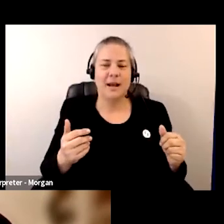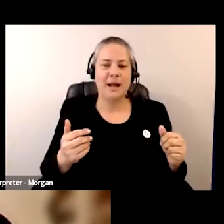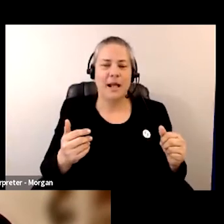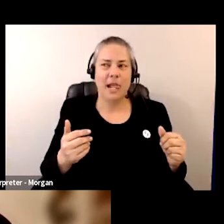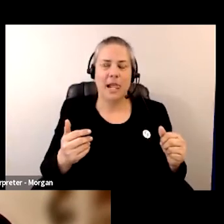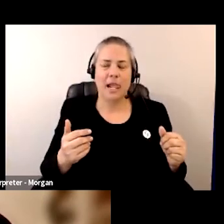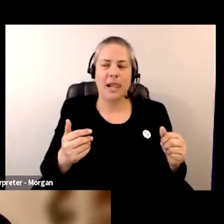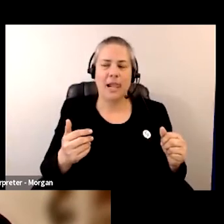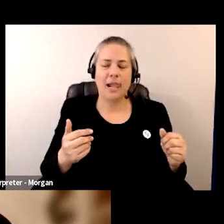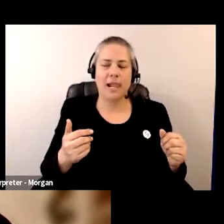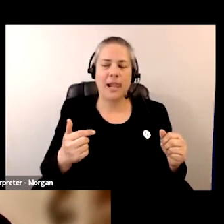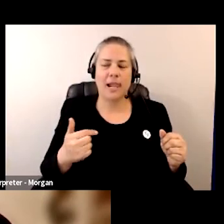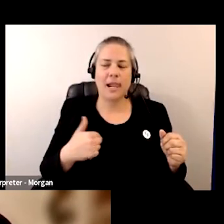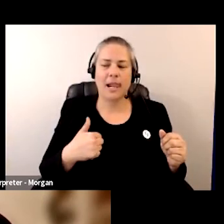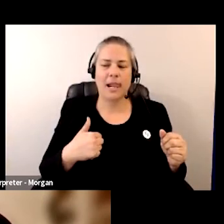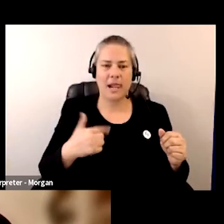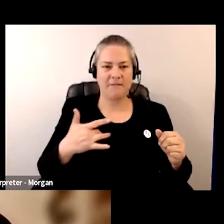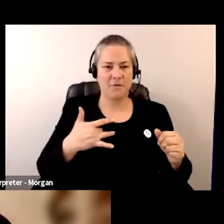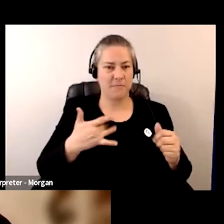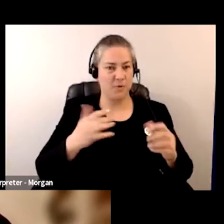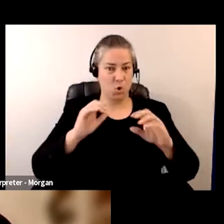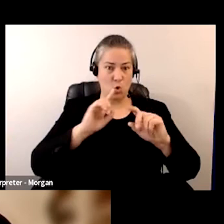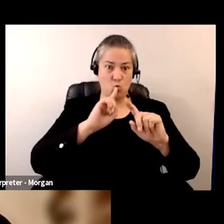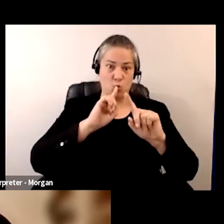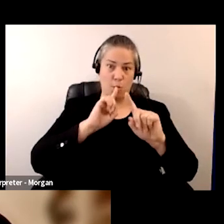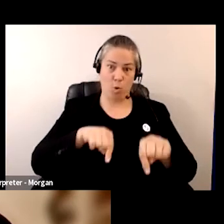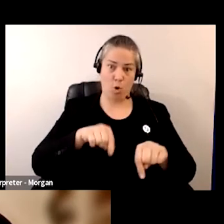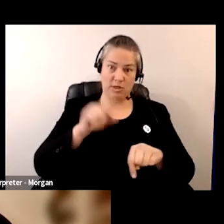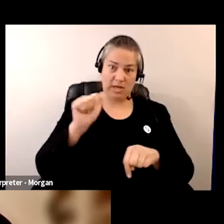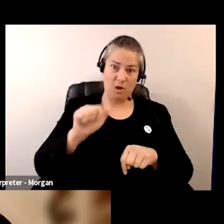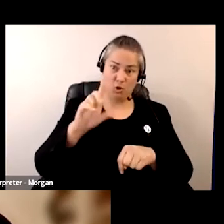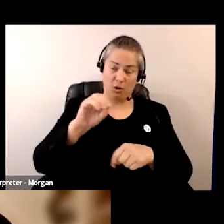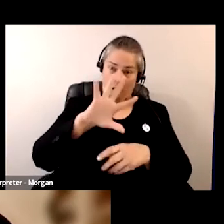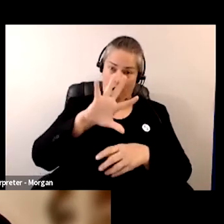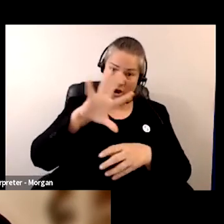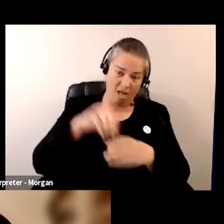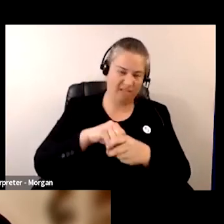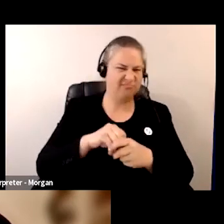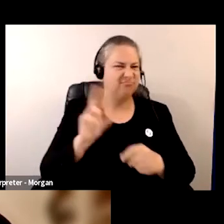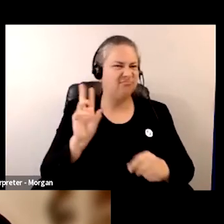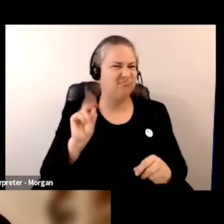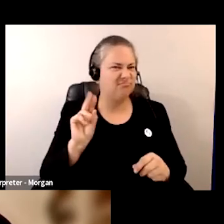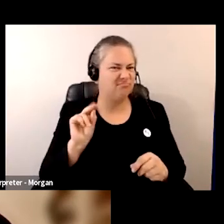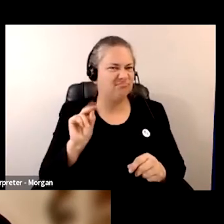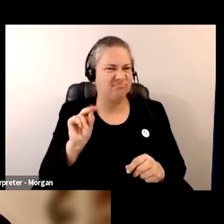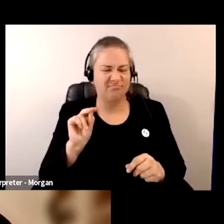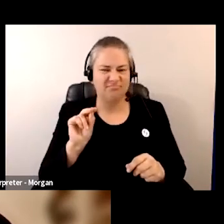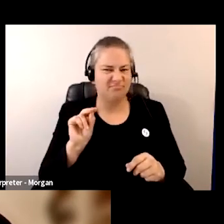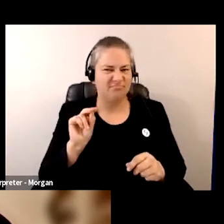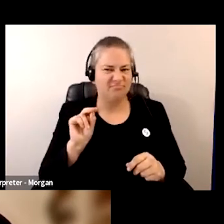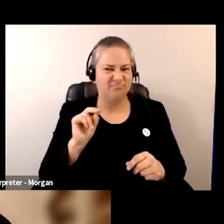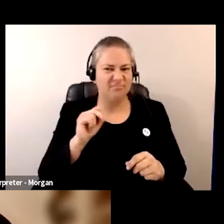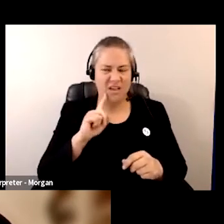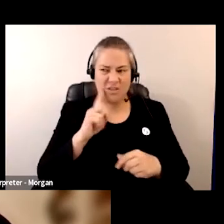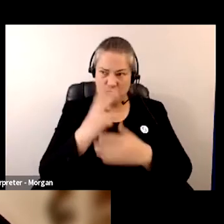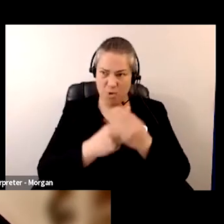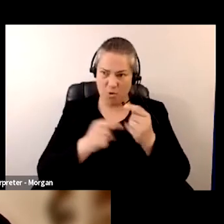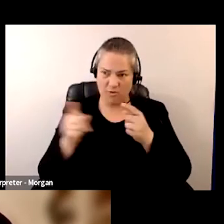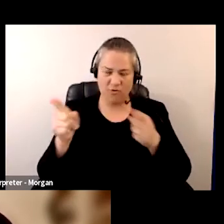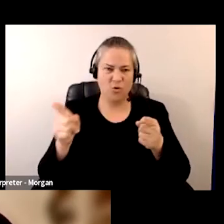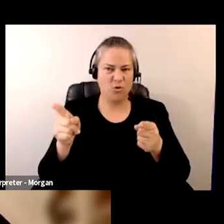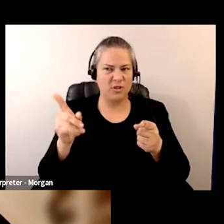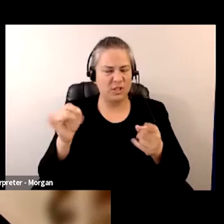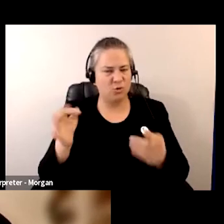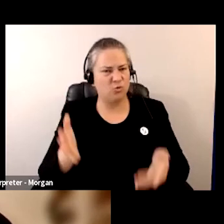I think no report can do everything. And I think, both of you raised some sort of